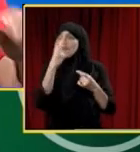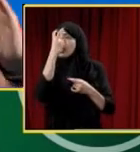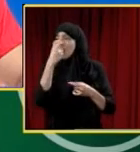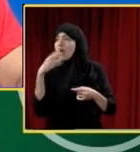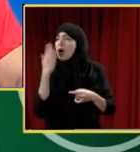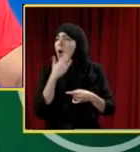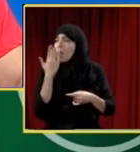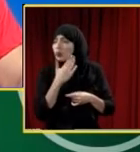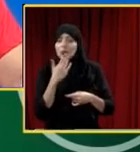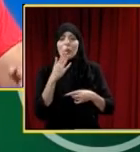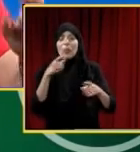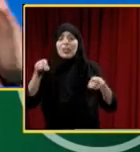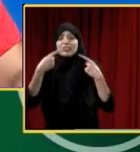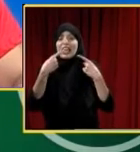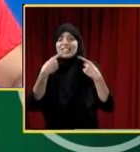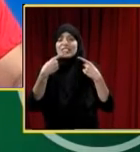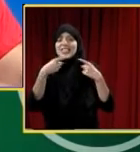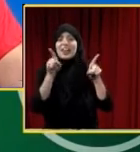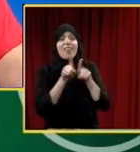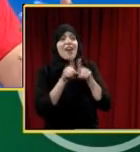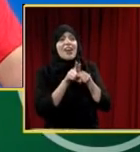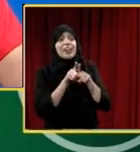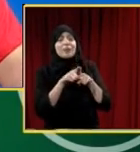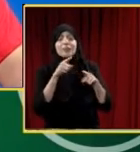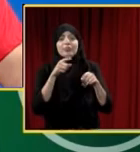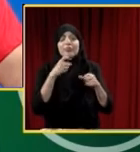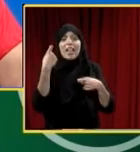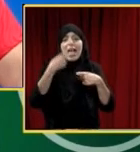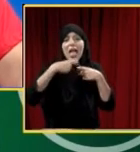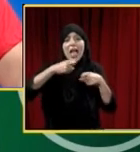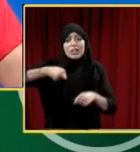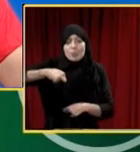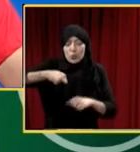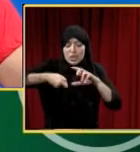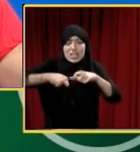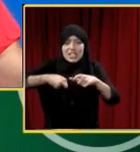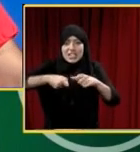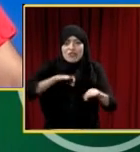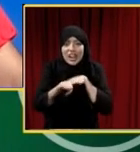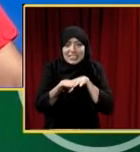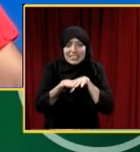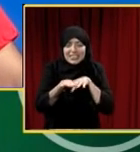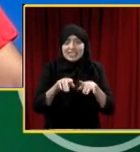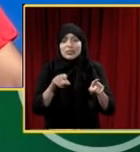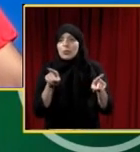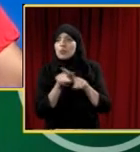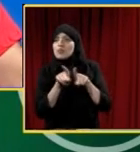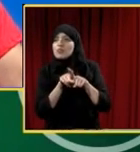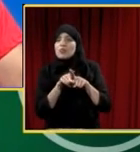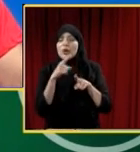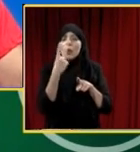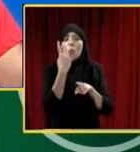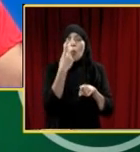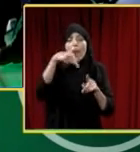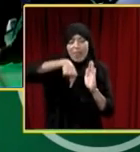also like your egg and spoon race and your three-legged race. So something like to bring back. It's quite nostalgic. Yeah. Going it's so that you know slightly older audiences, yeah, if they're